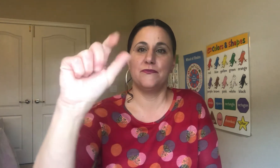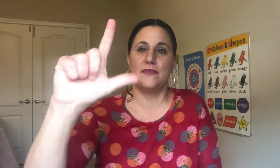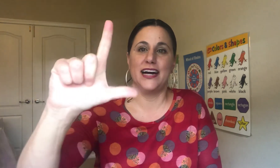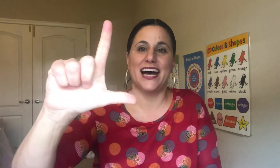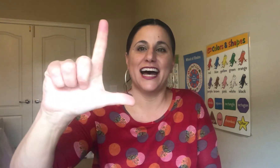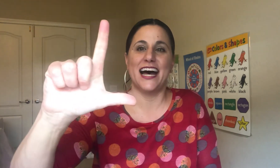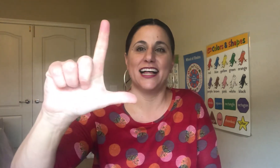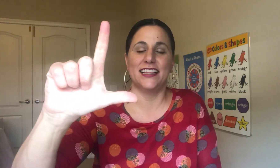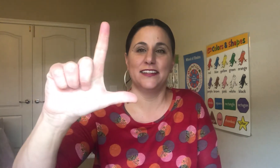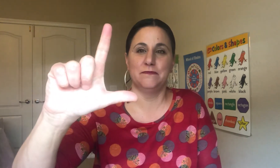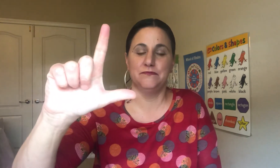L